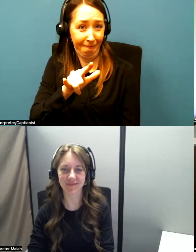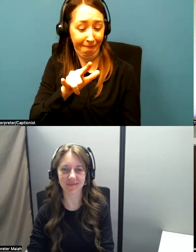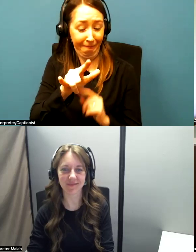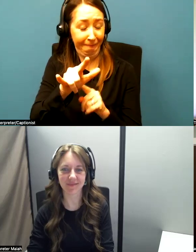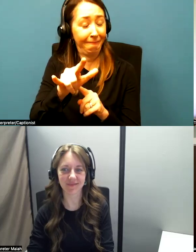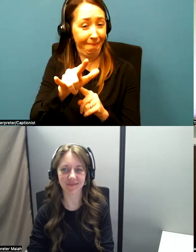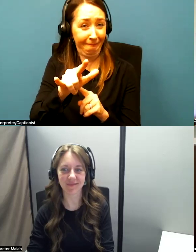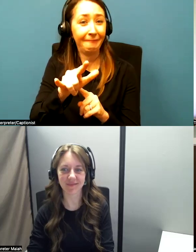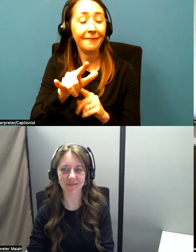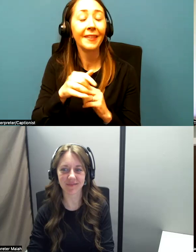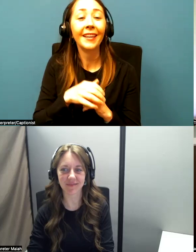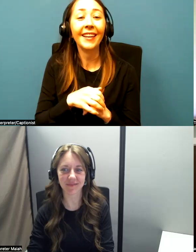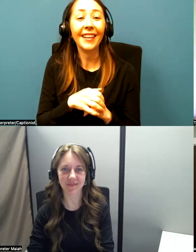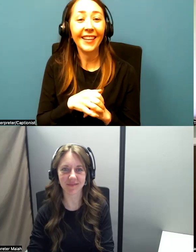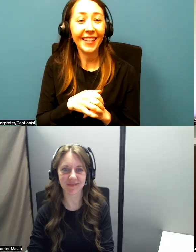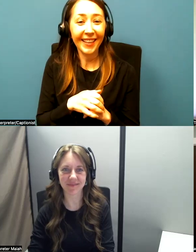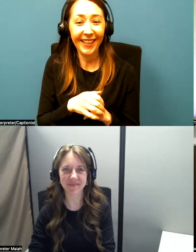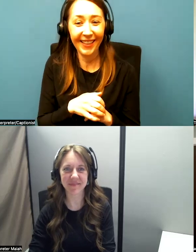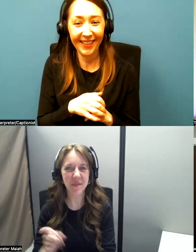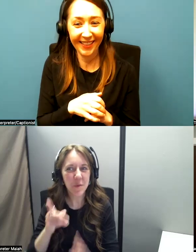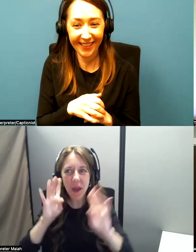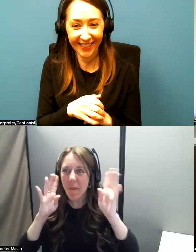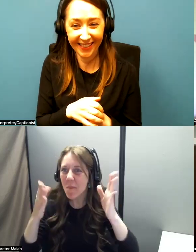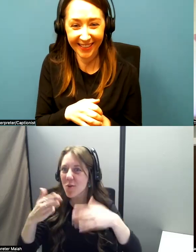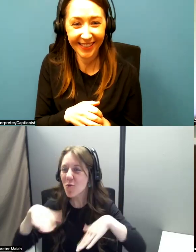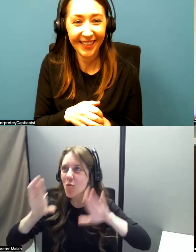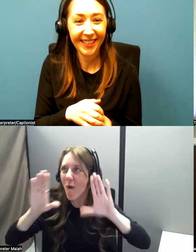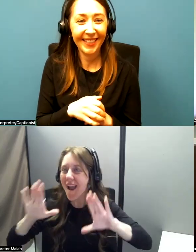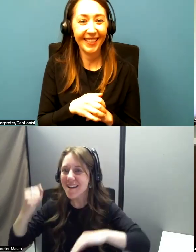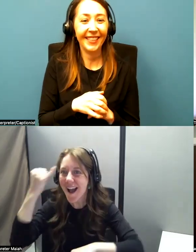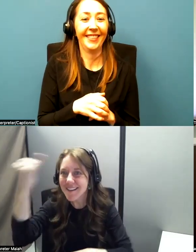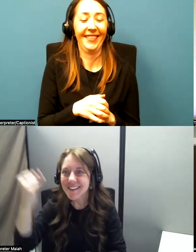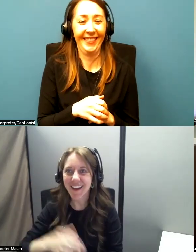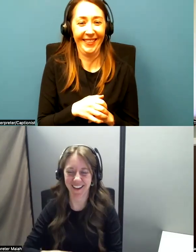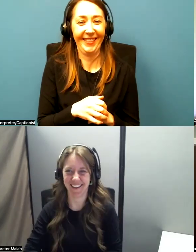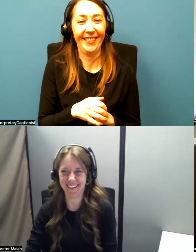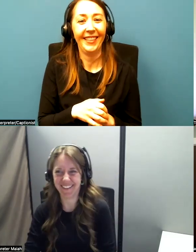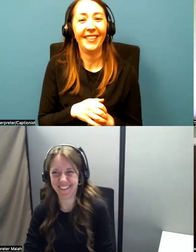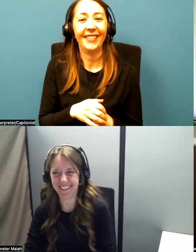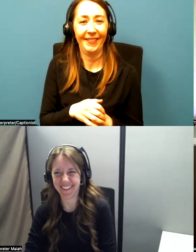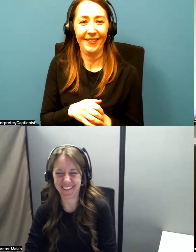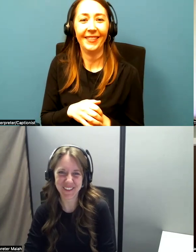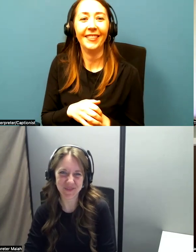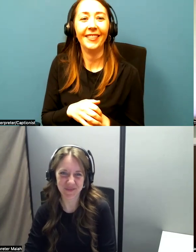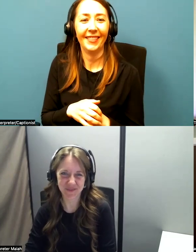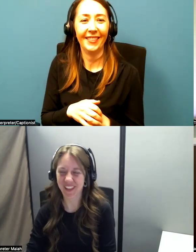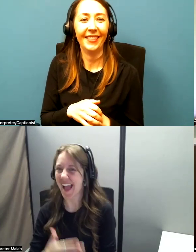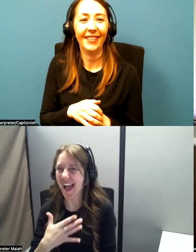and I You went come up with a to great idea, the real place in that. I love